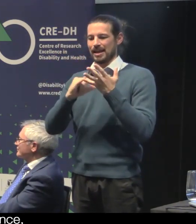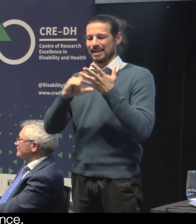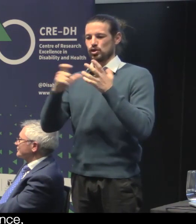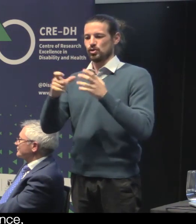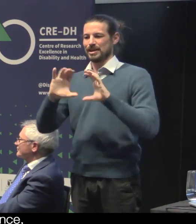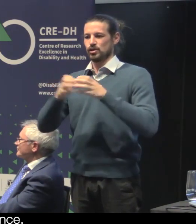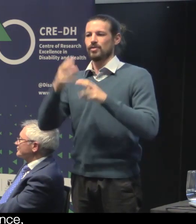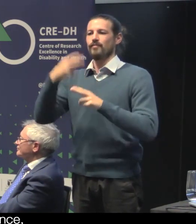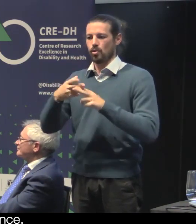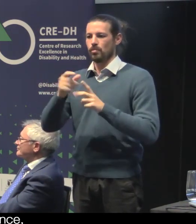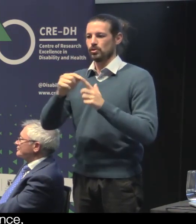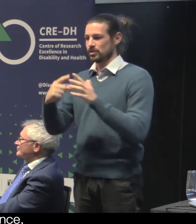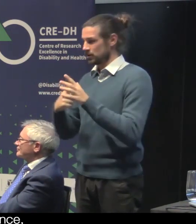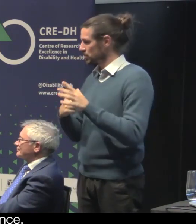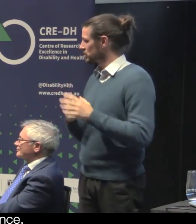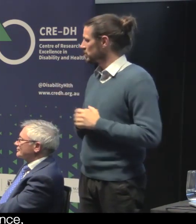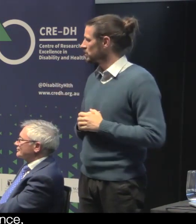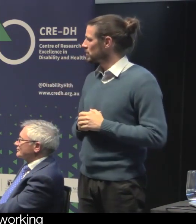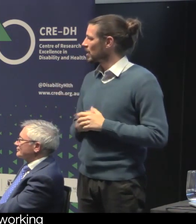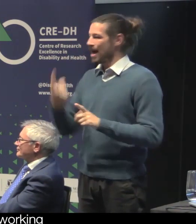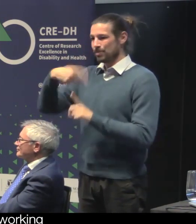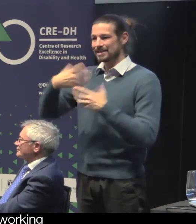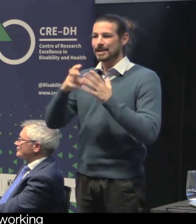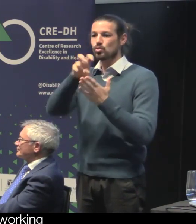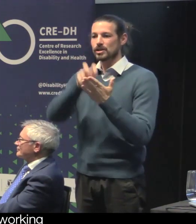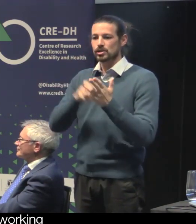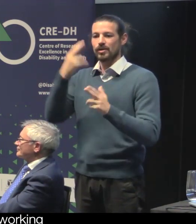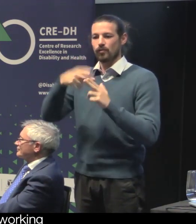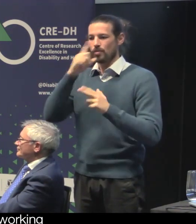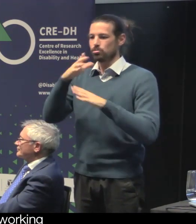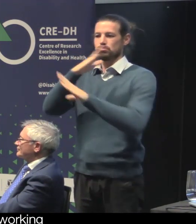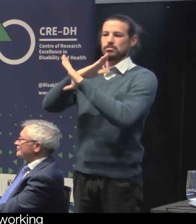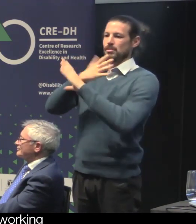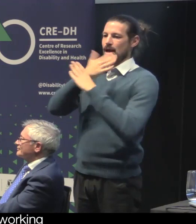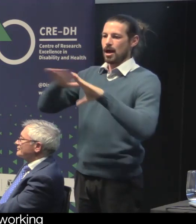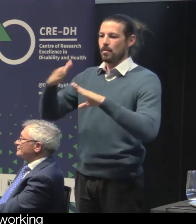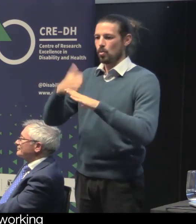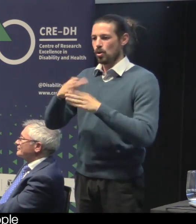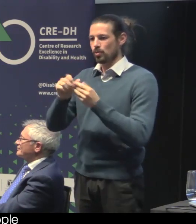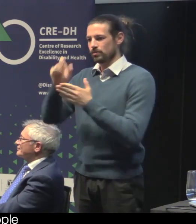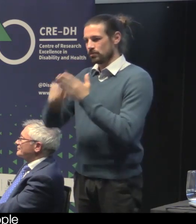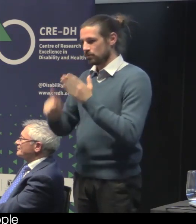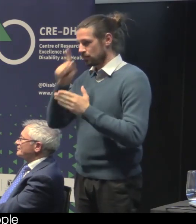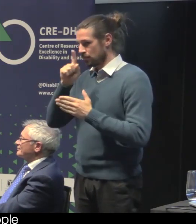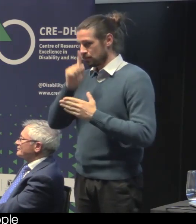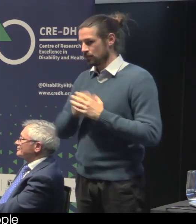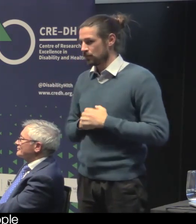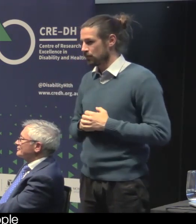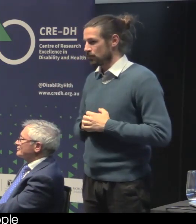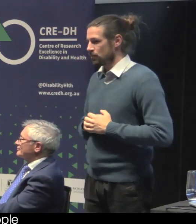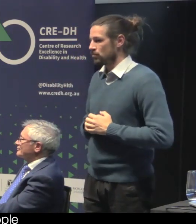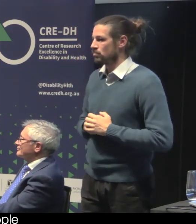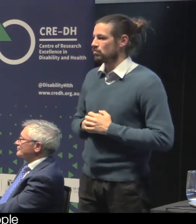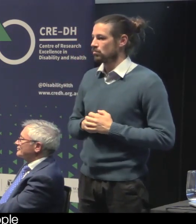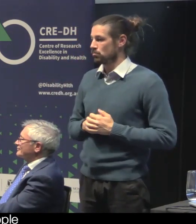a register of those who should not be working with people with a disability or disabled people, as Tom puts it?